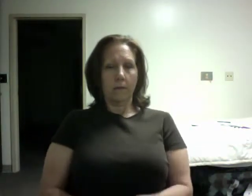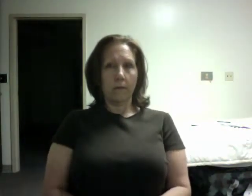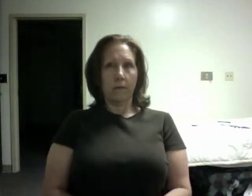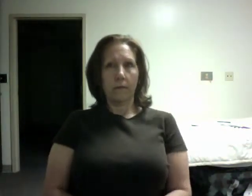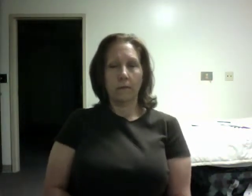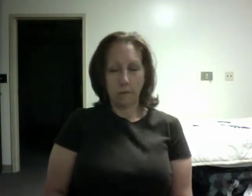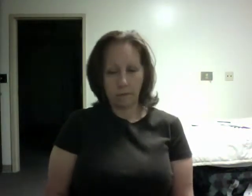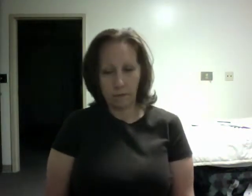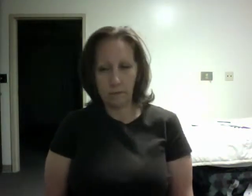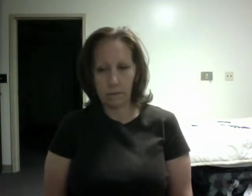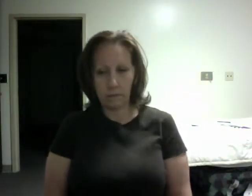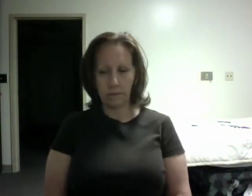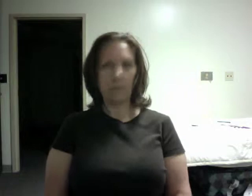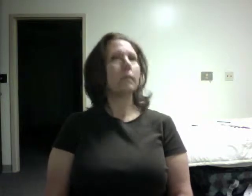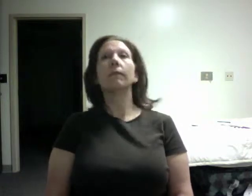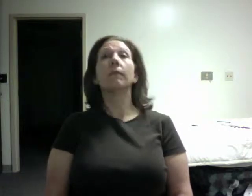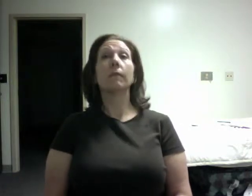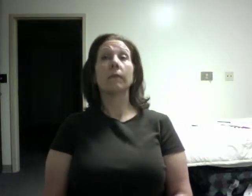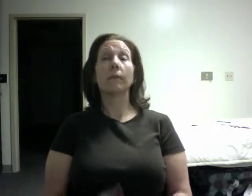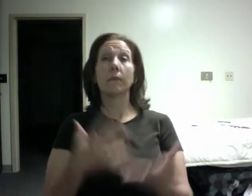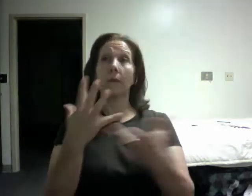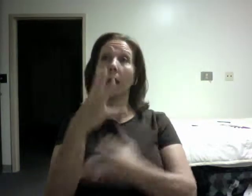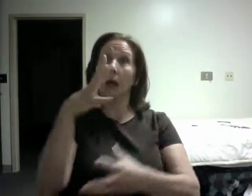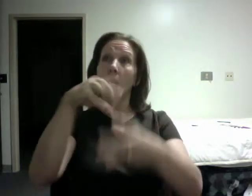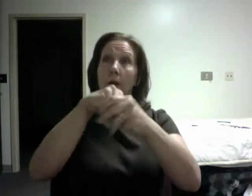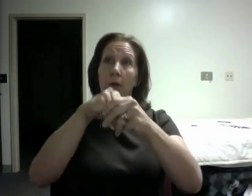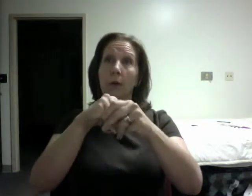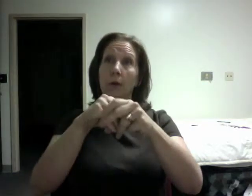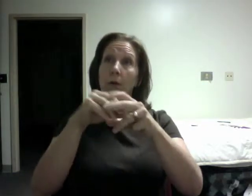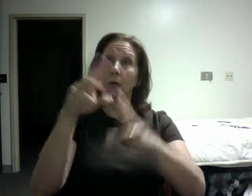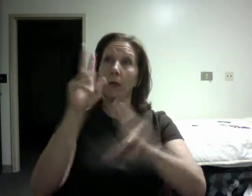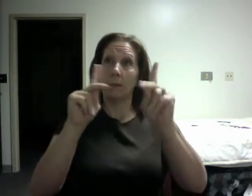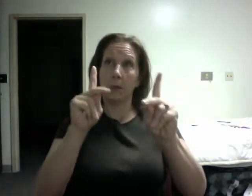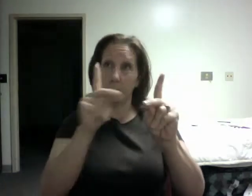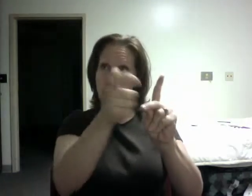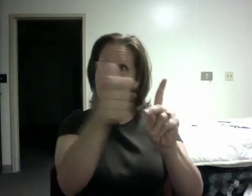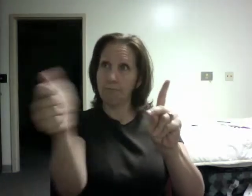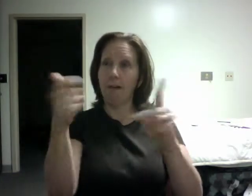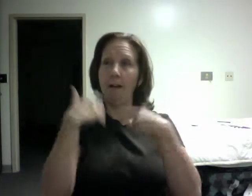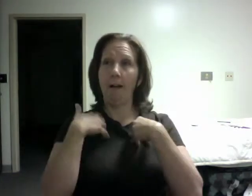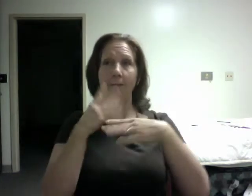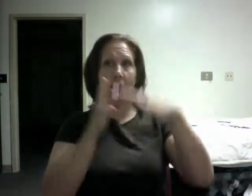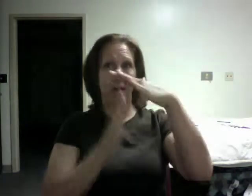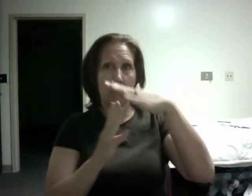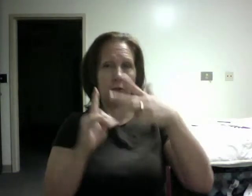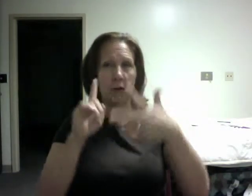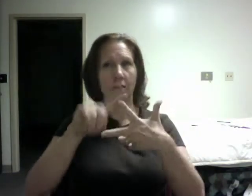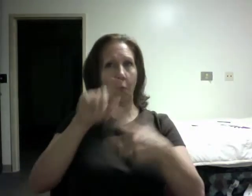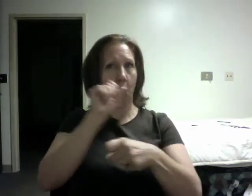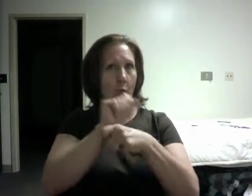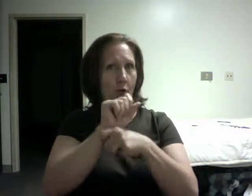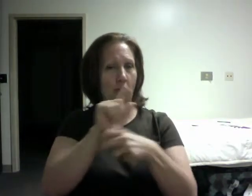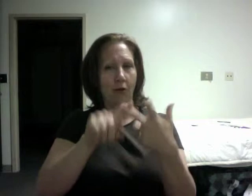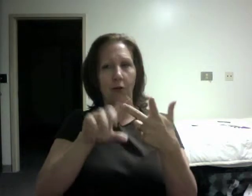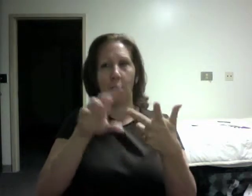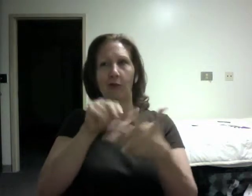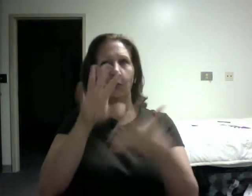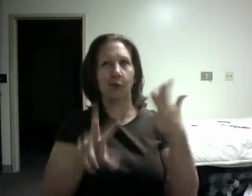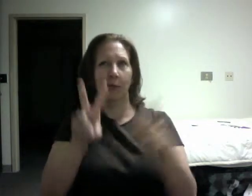the U.S. This includes individuals who have an immigration, work, or student visa. In order to